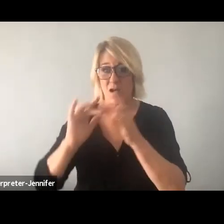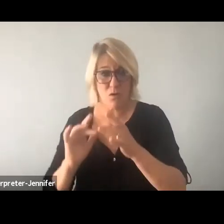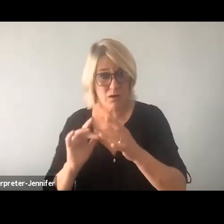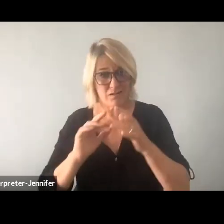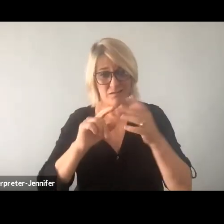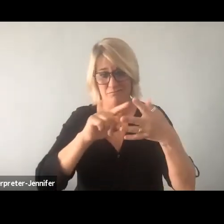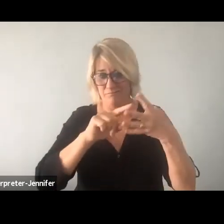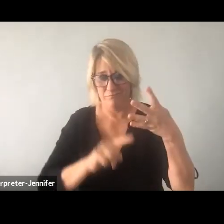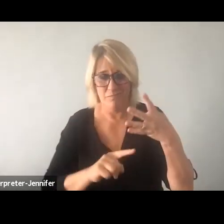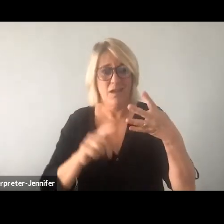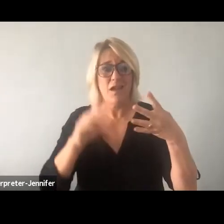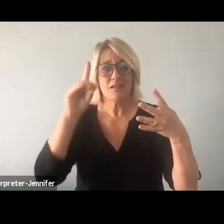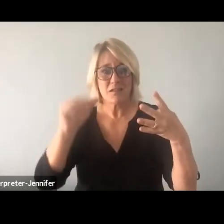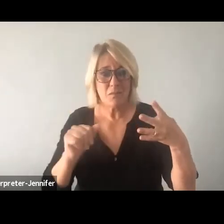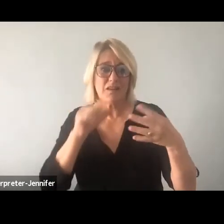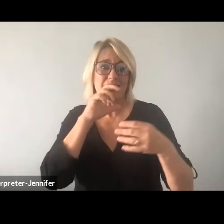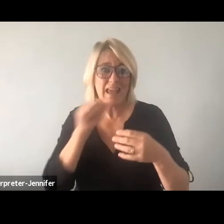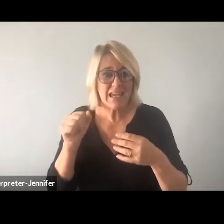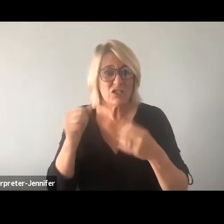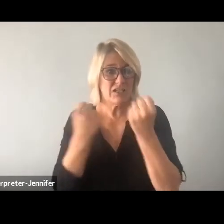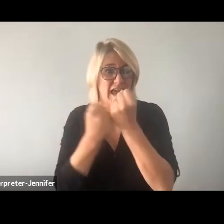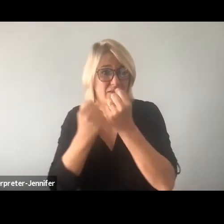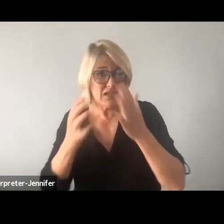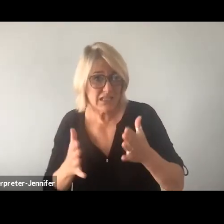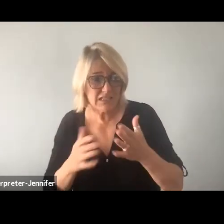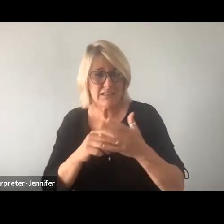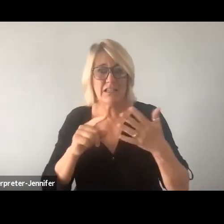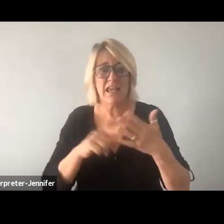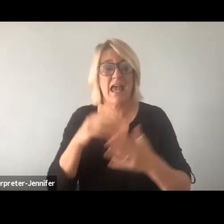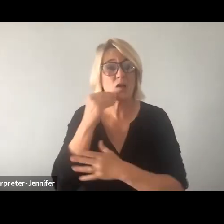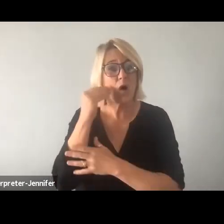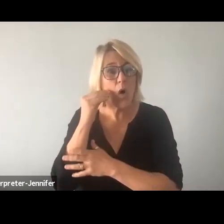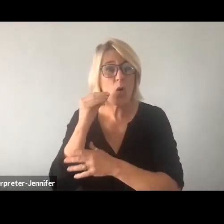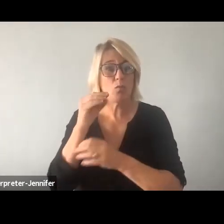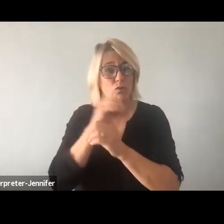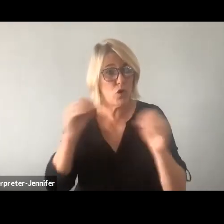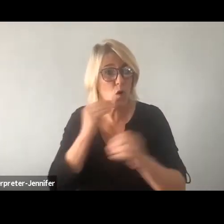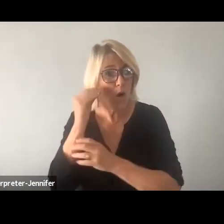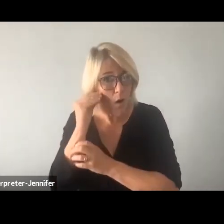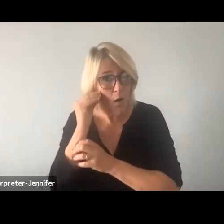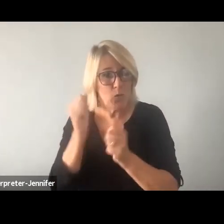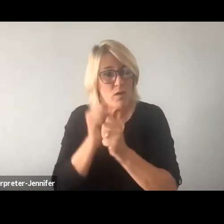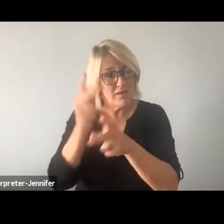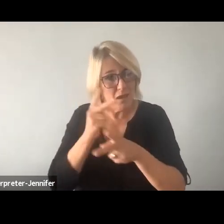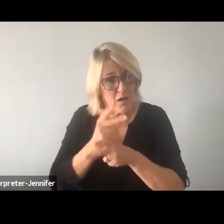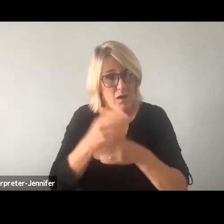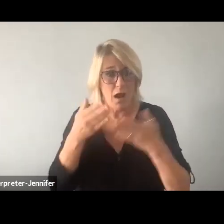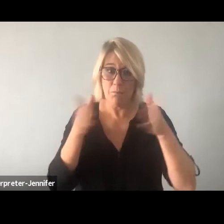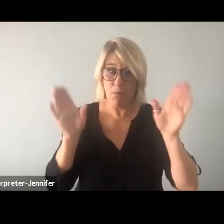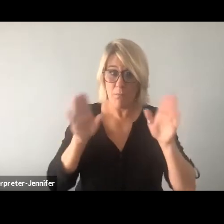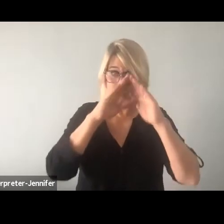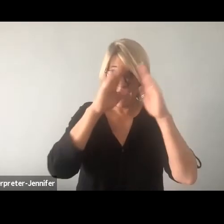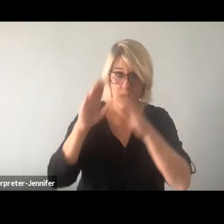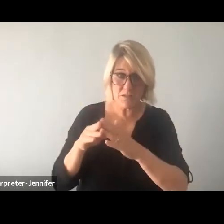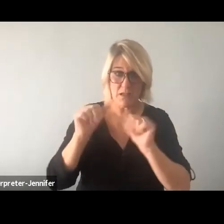disability, aging, and homeless advocates, as well as homelessness continuums of care, public housing authorities, and